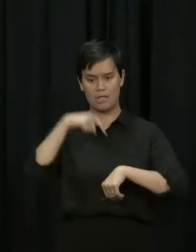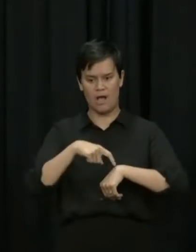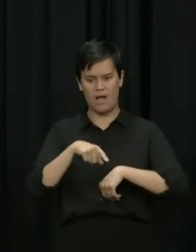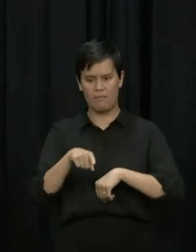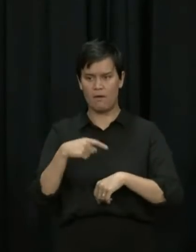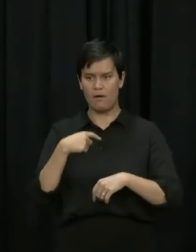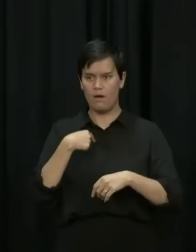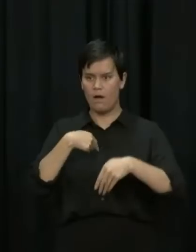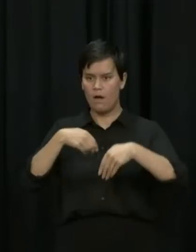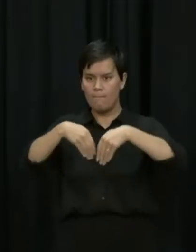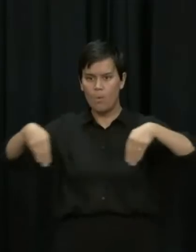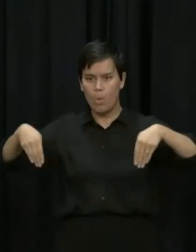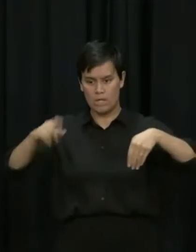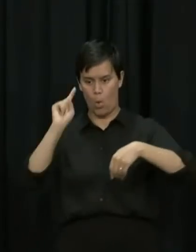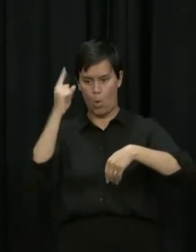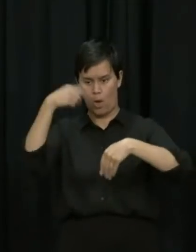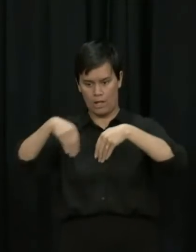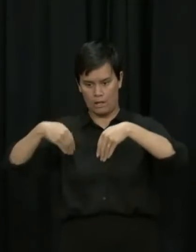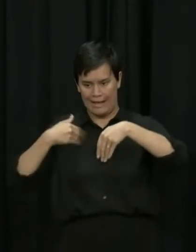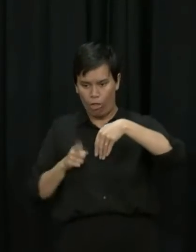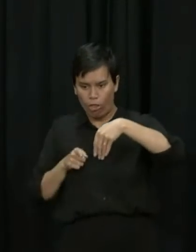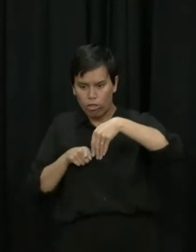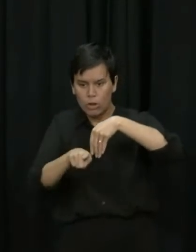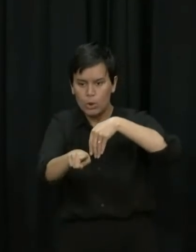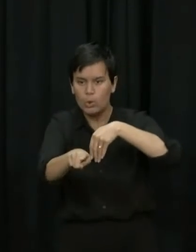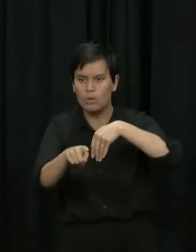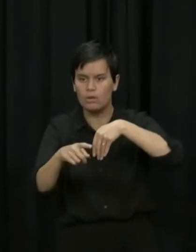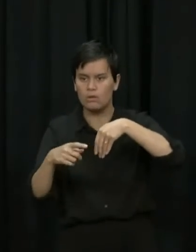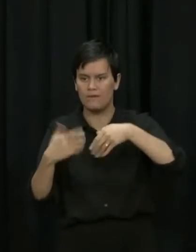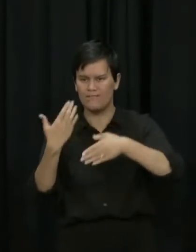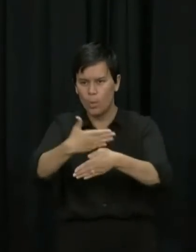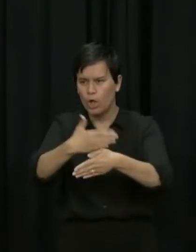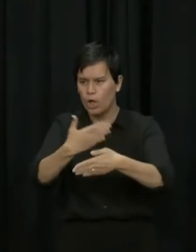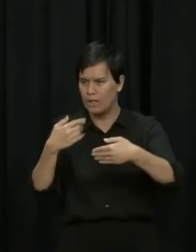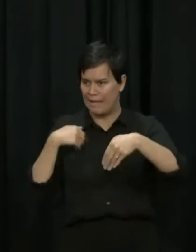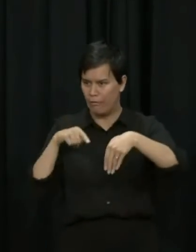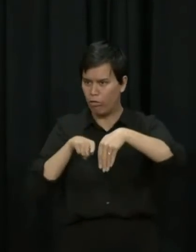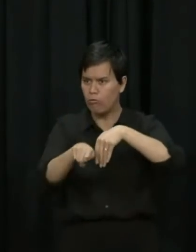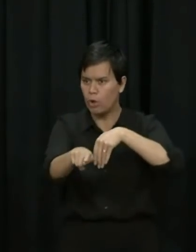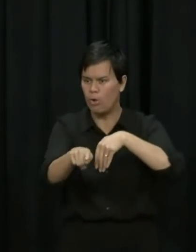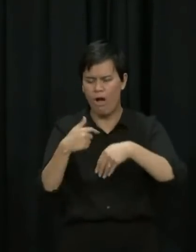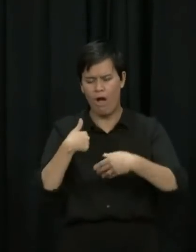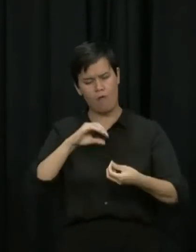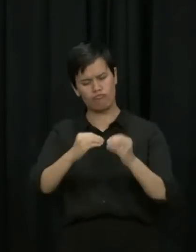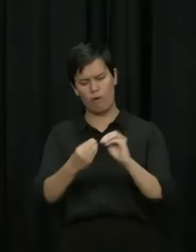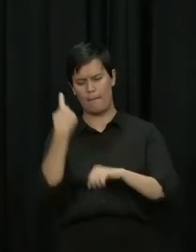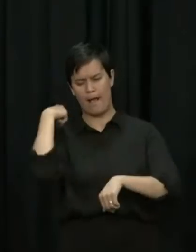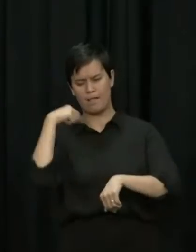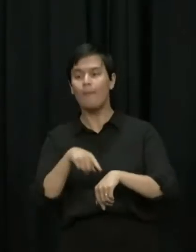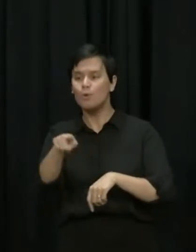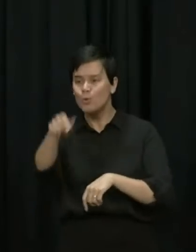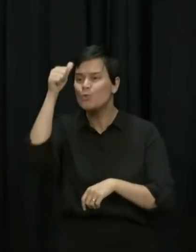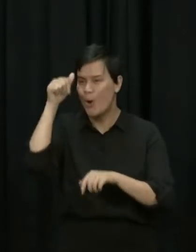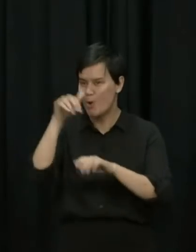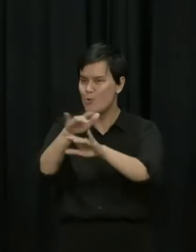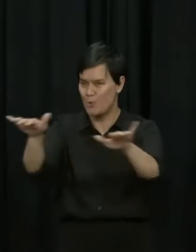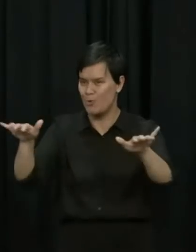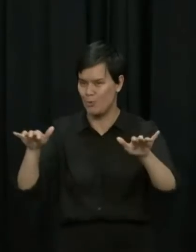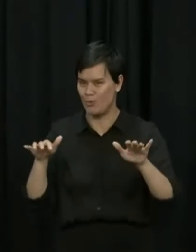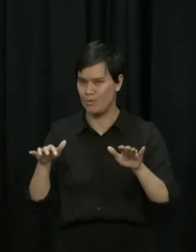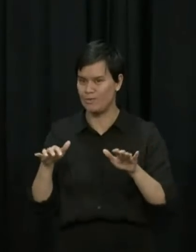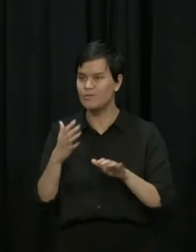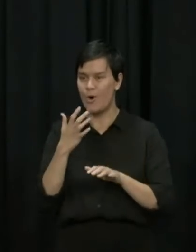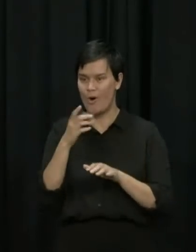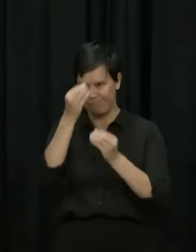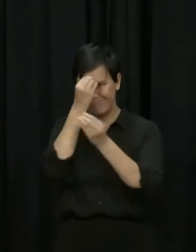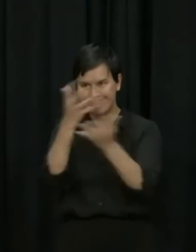we did add people to exemption lists. So it was the border at level 3 as it was when we finished level 3 last time, that will be back